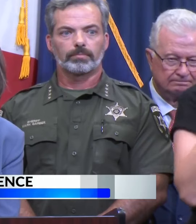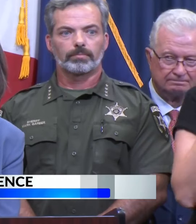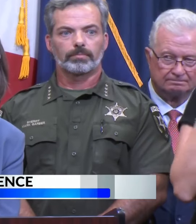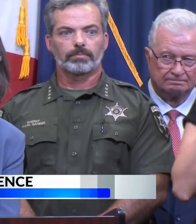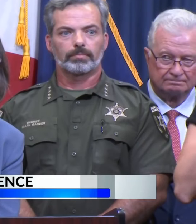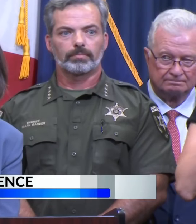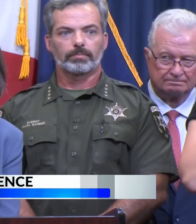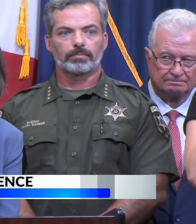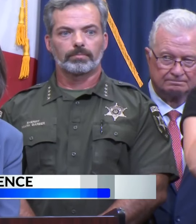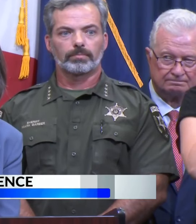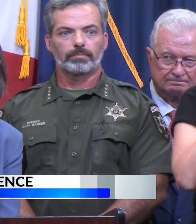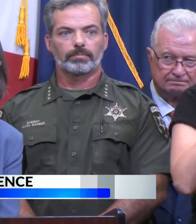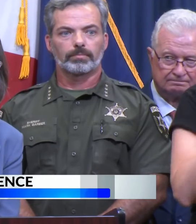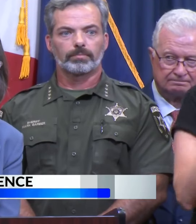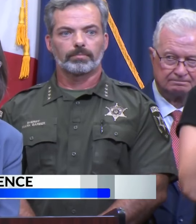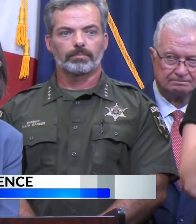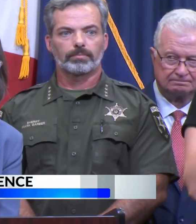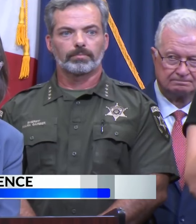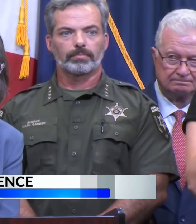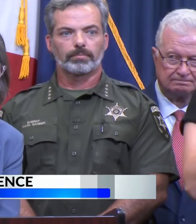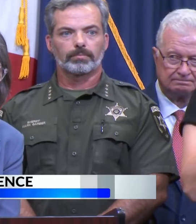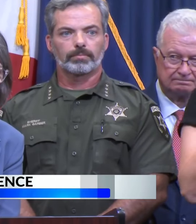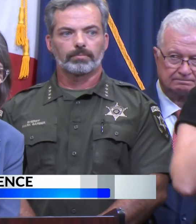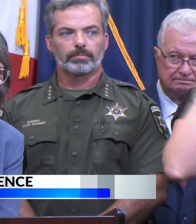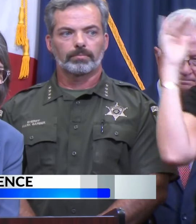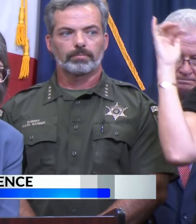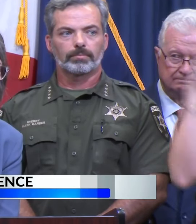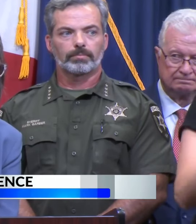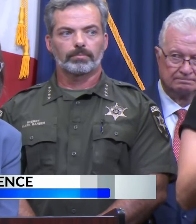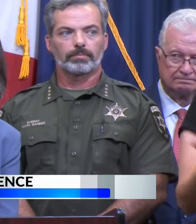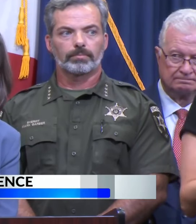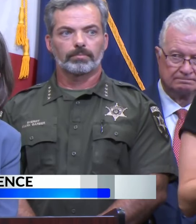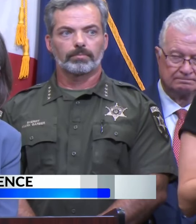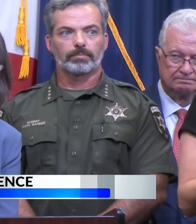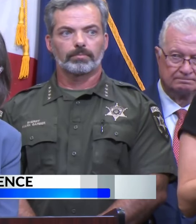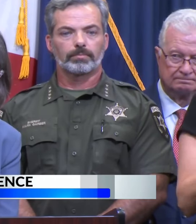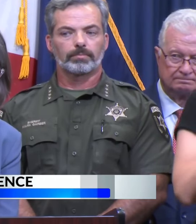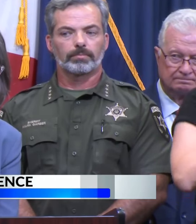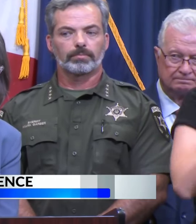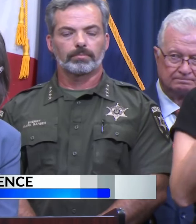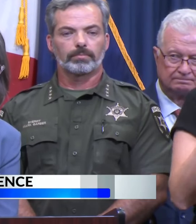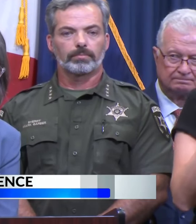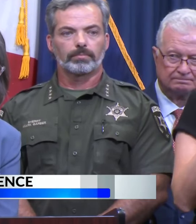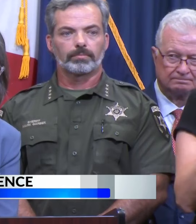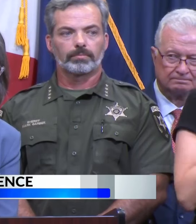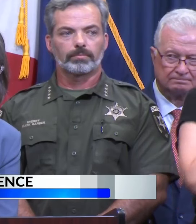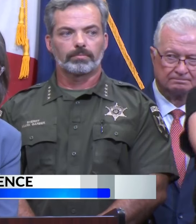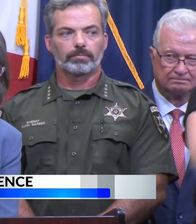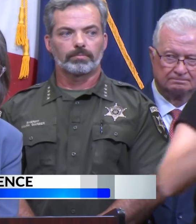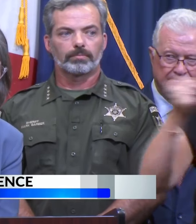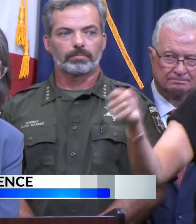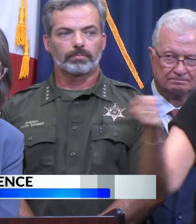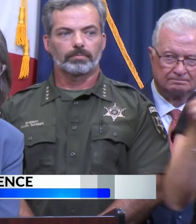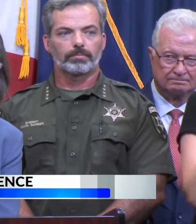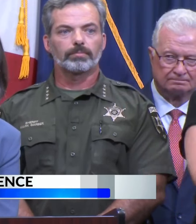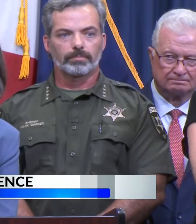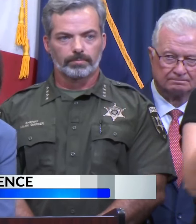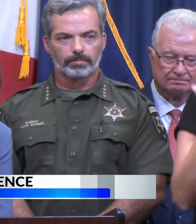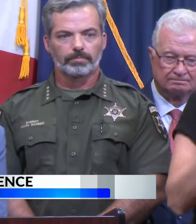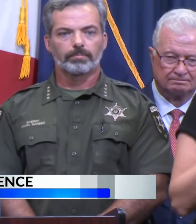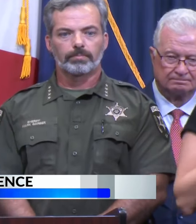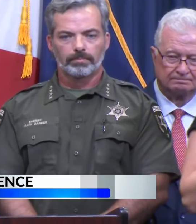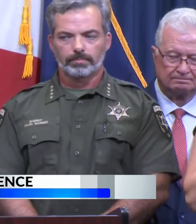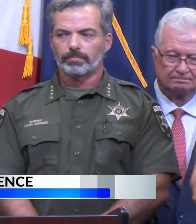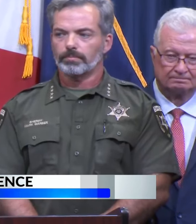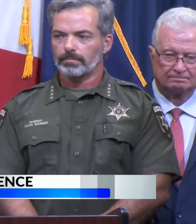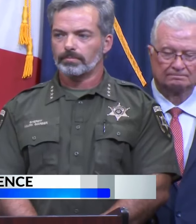Wednesday. Okay, thank you, Jeff. So we will be ready to put this city back together should the worst happen.